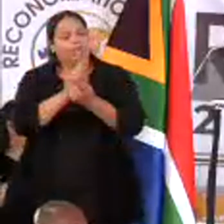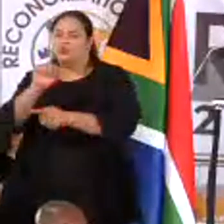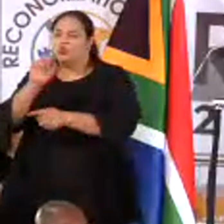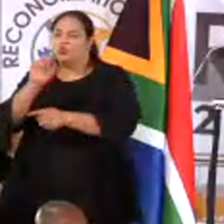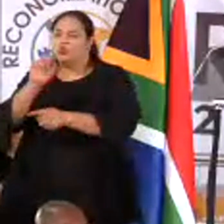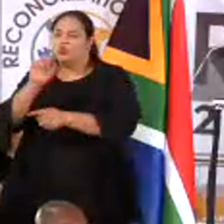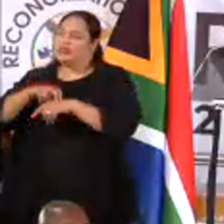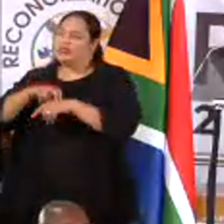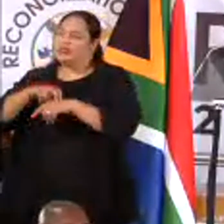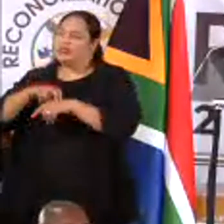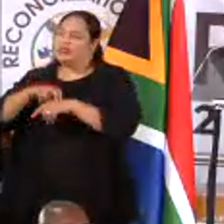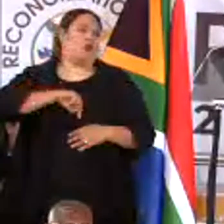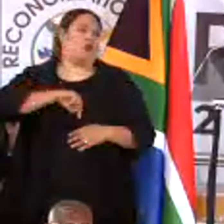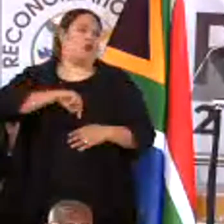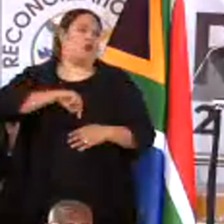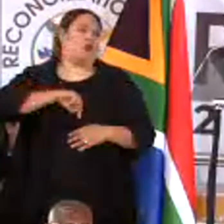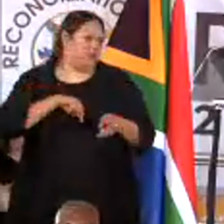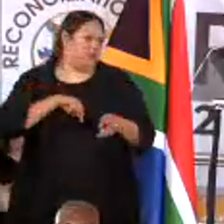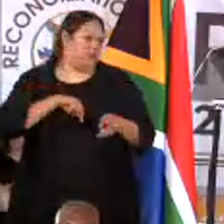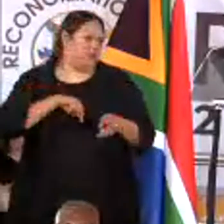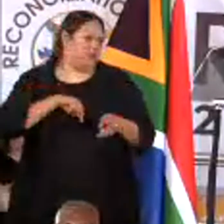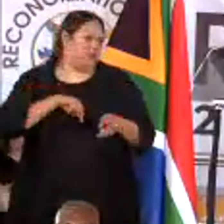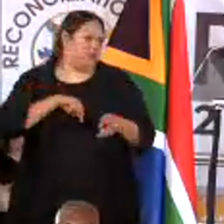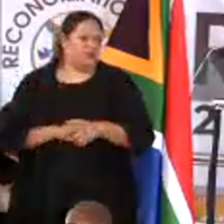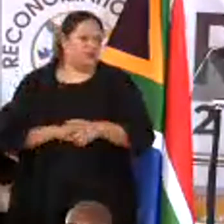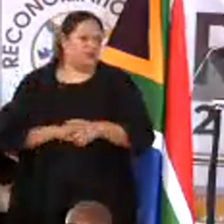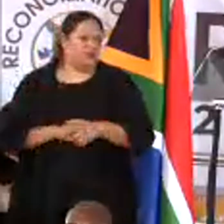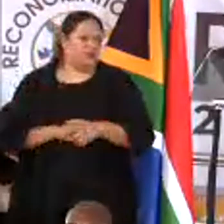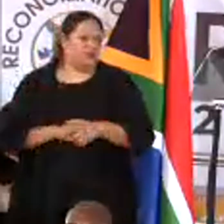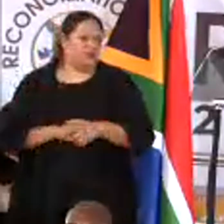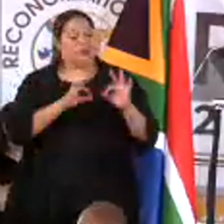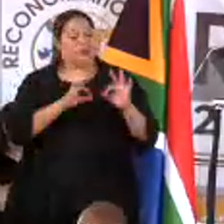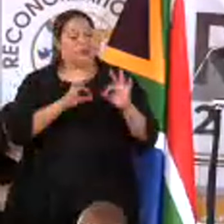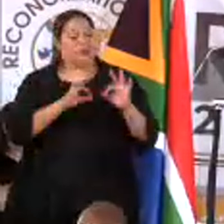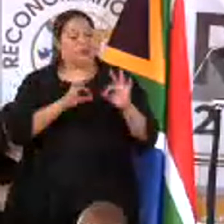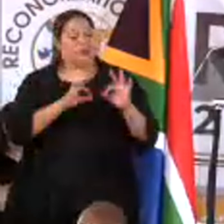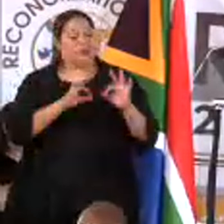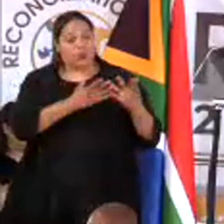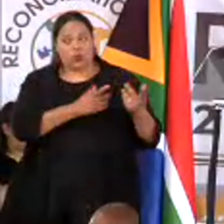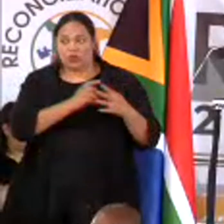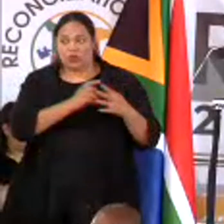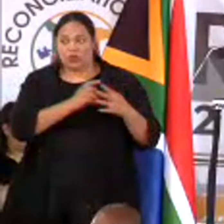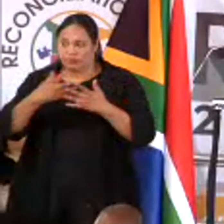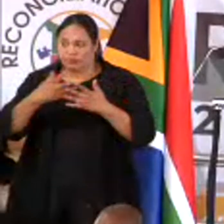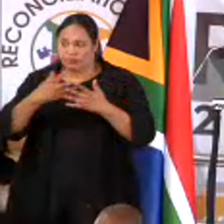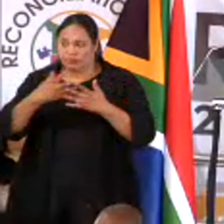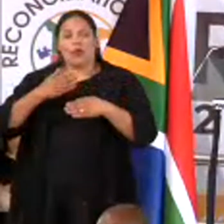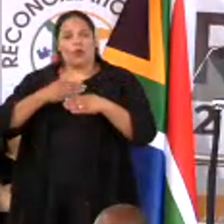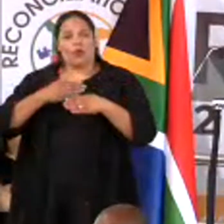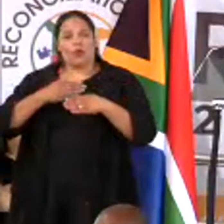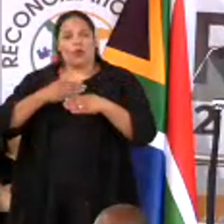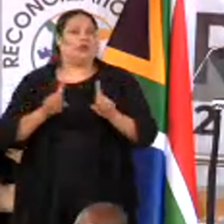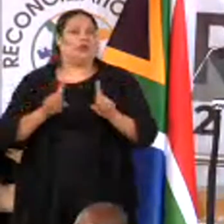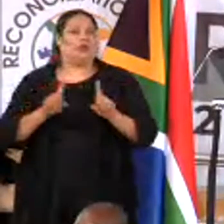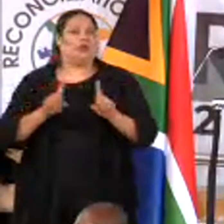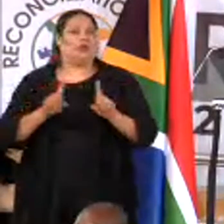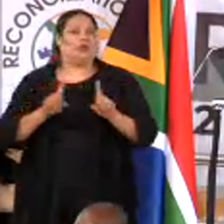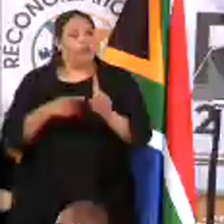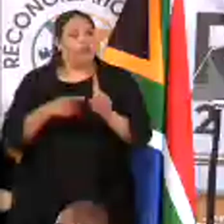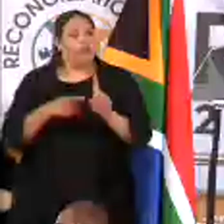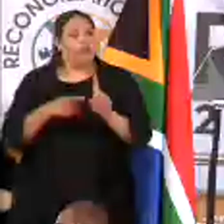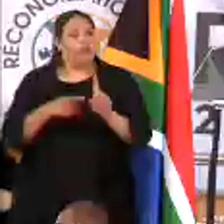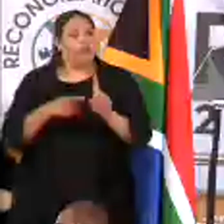of our people. Now, through this work, as we work together, we will be